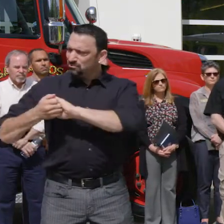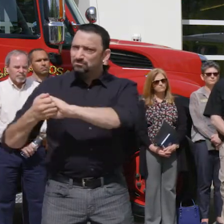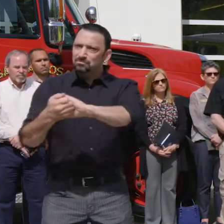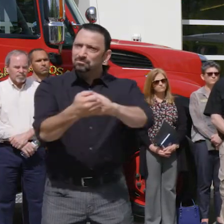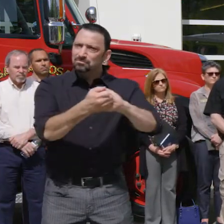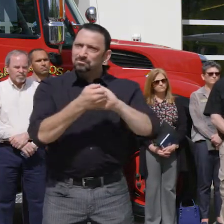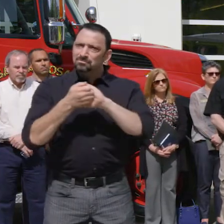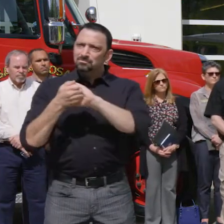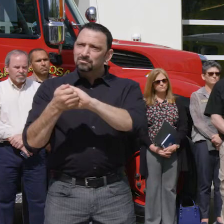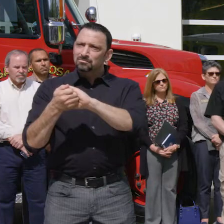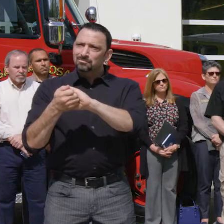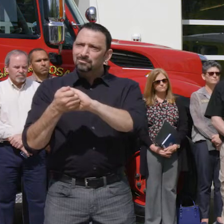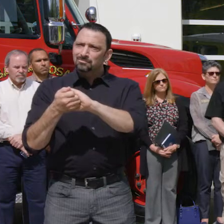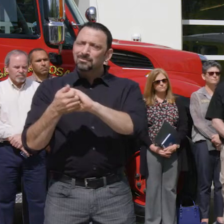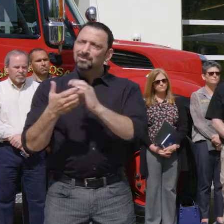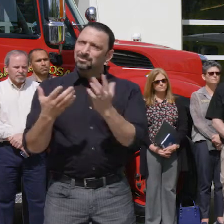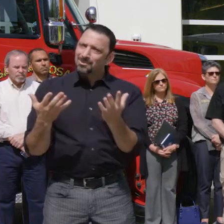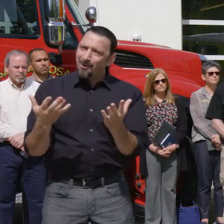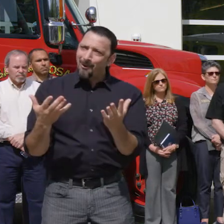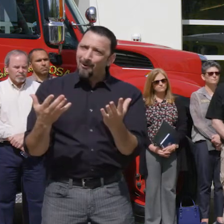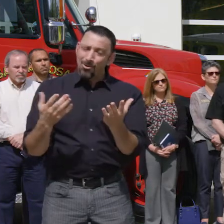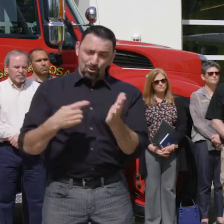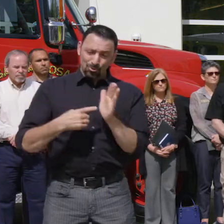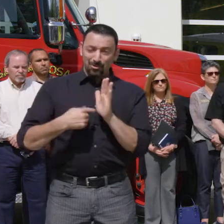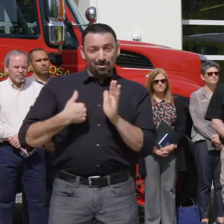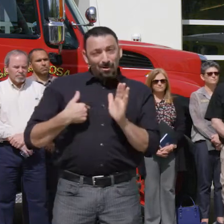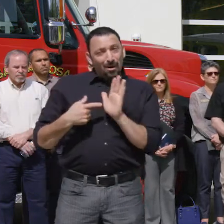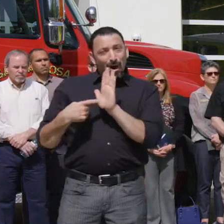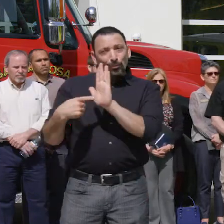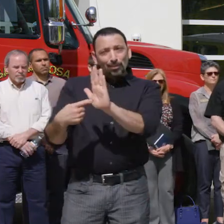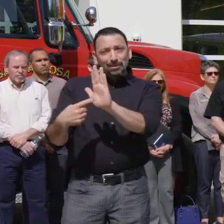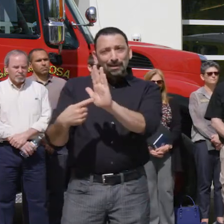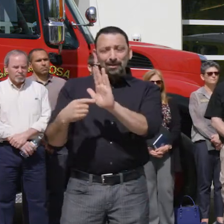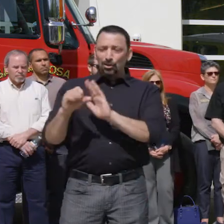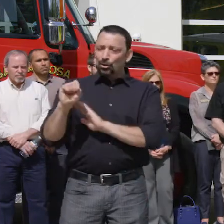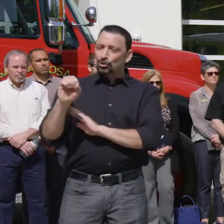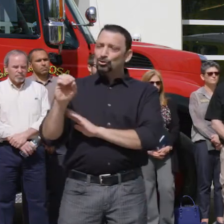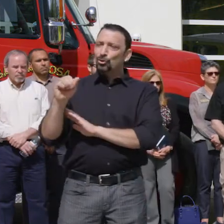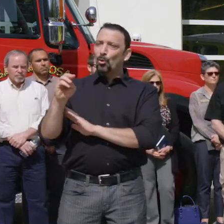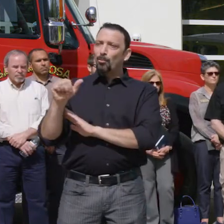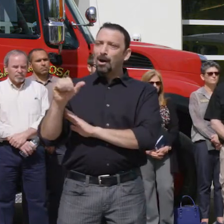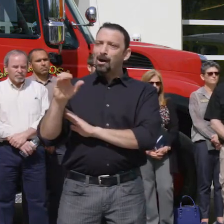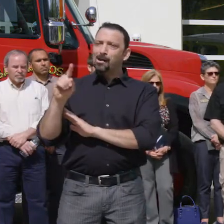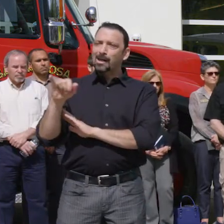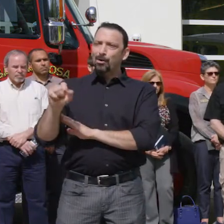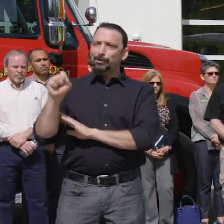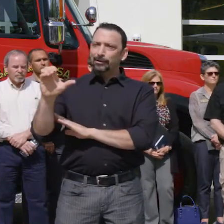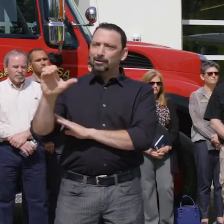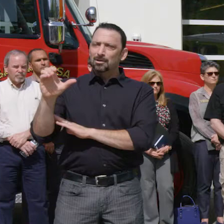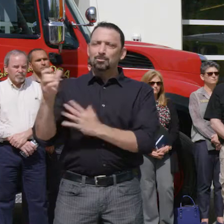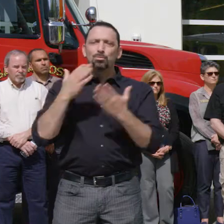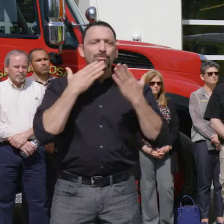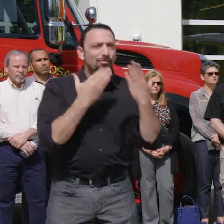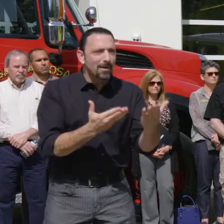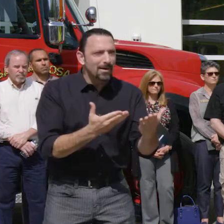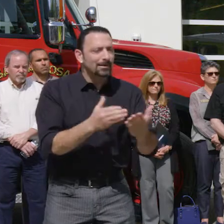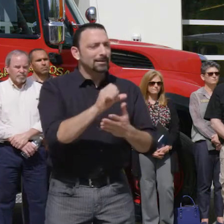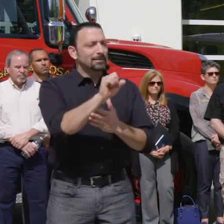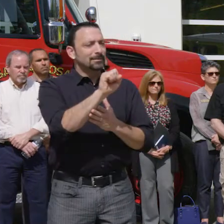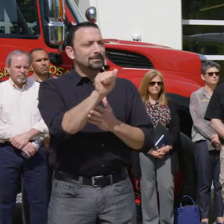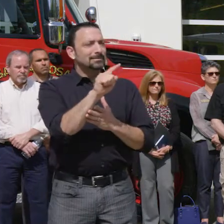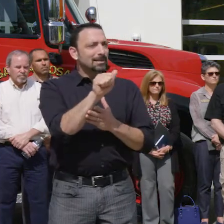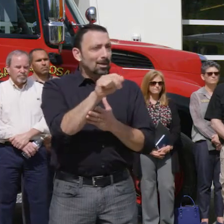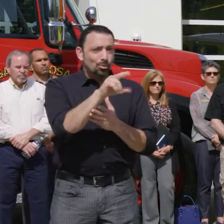resources. And on behalf of the County of Sonoma, I wanna thank the City of Santa Rosa. I